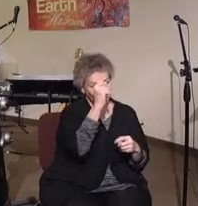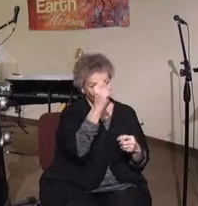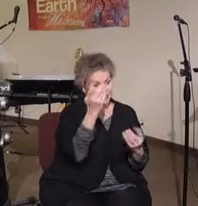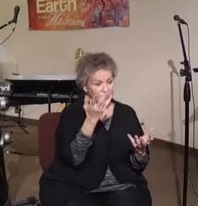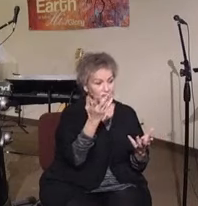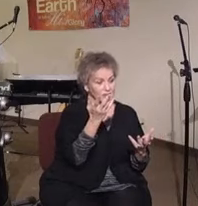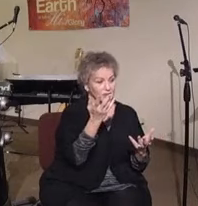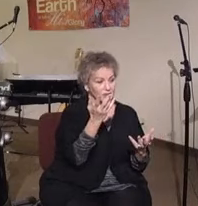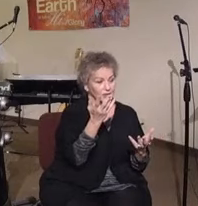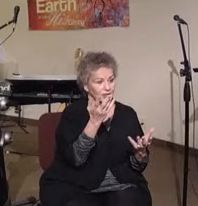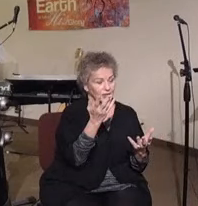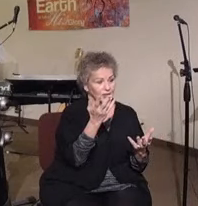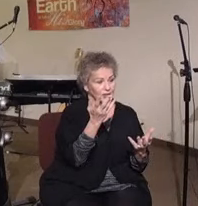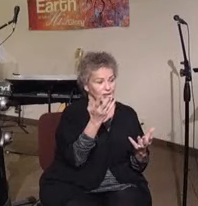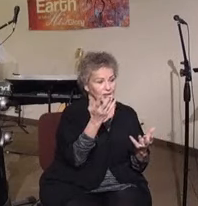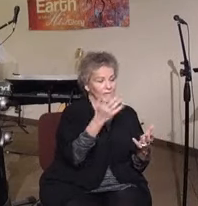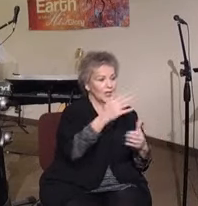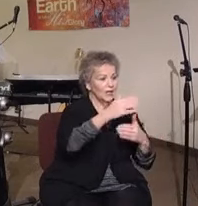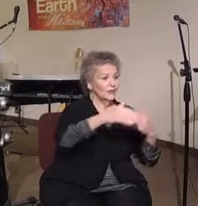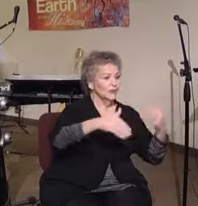believe